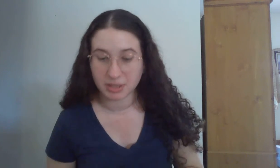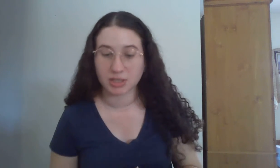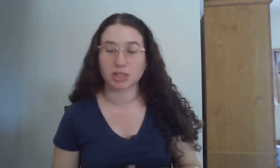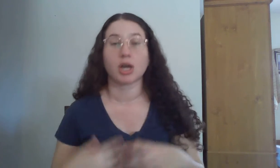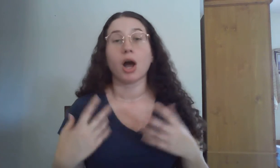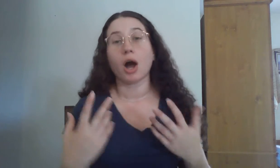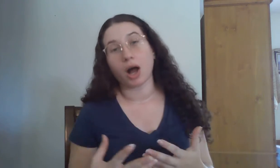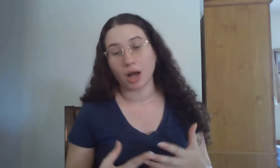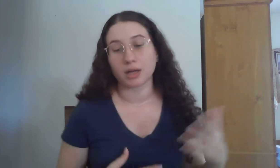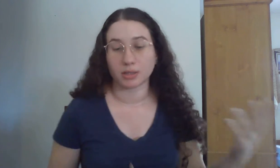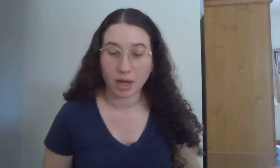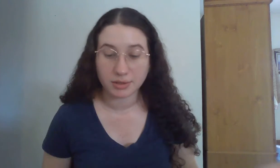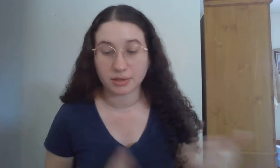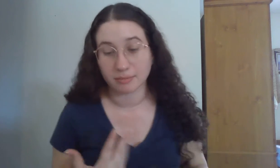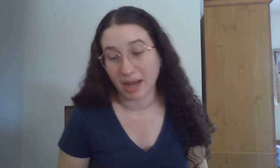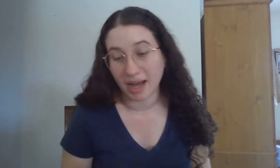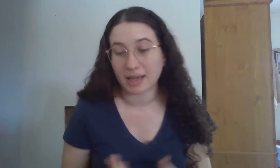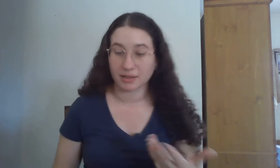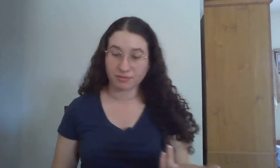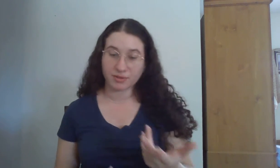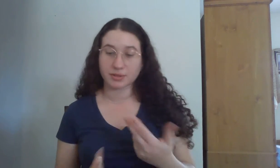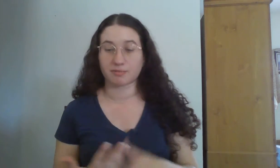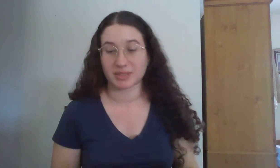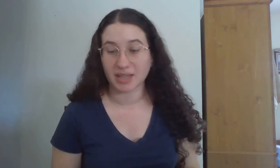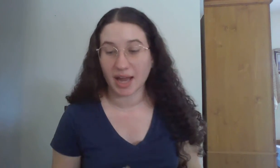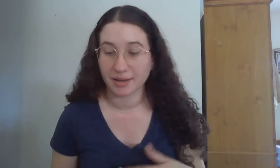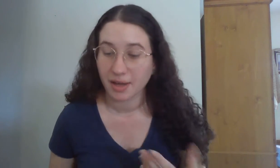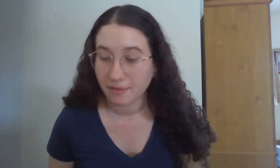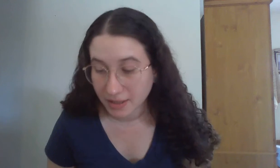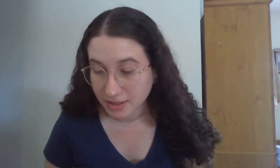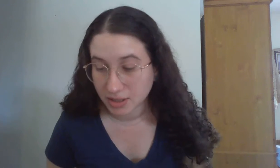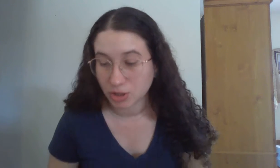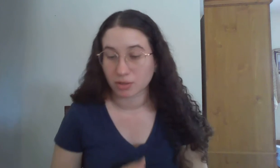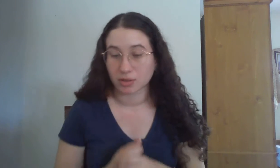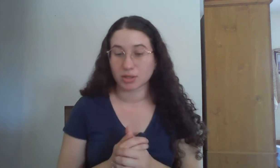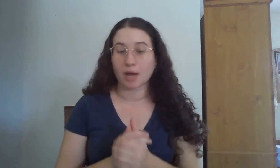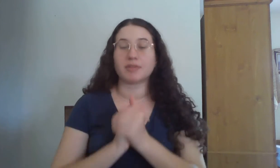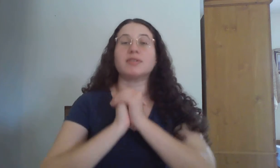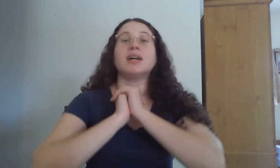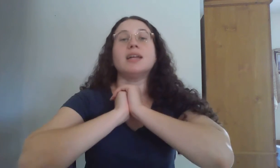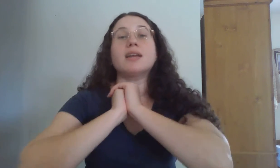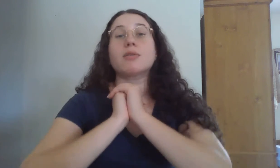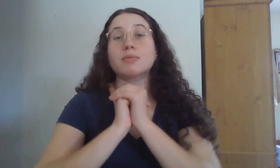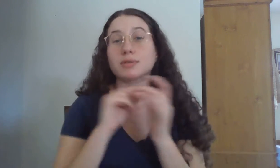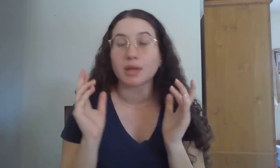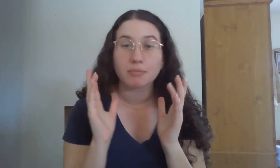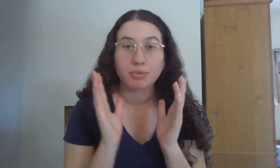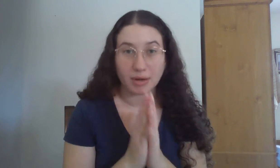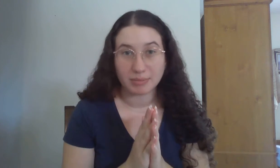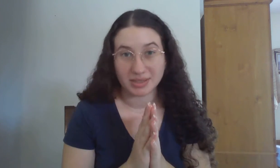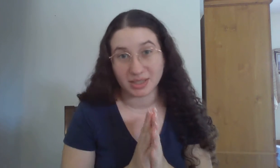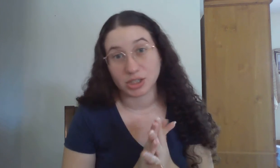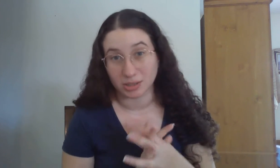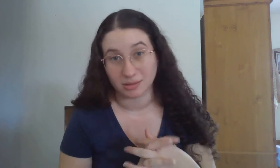such as on, under, behind, in front of, beside, facing each other, on top of. In other words,